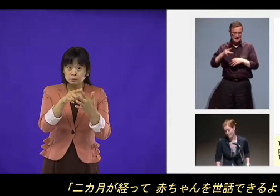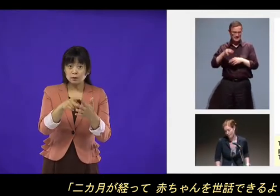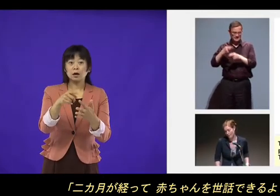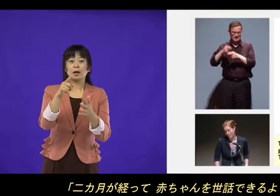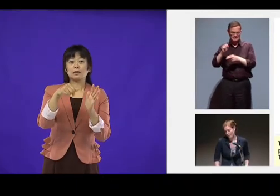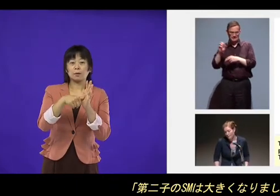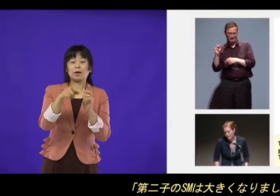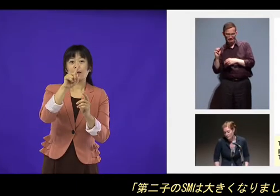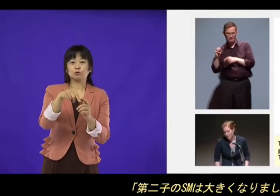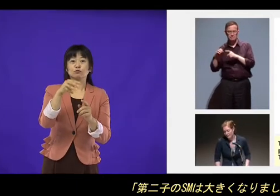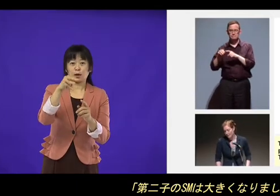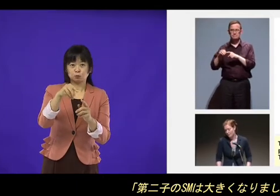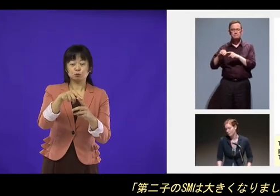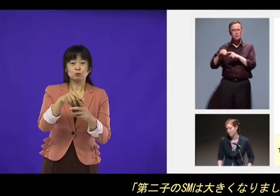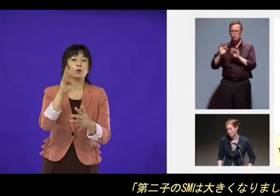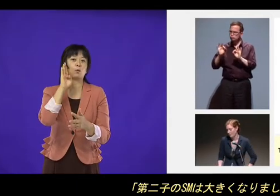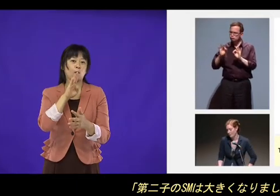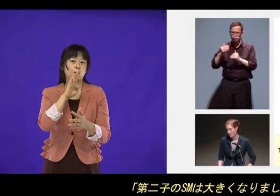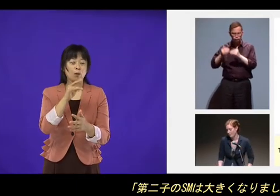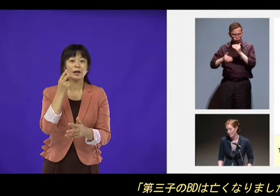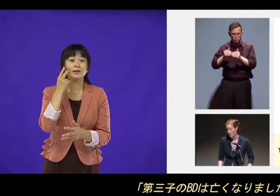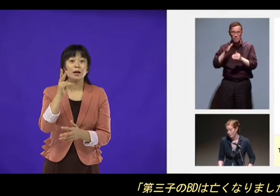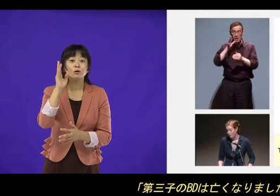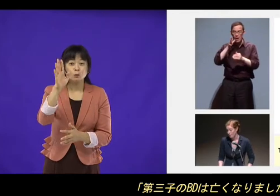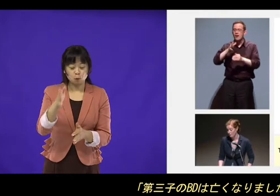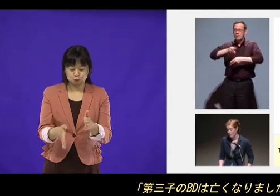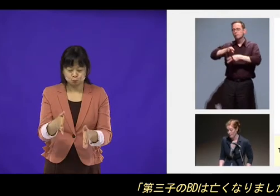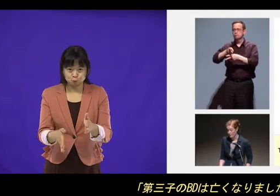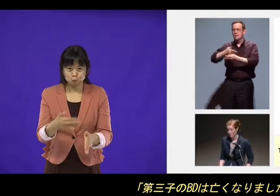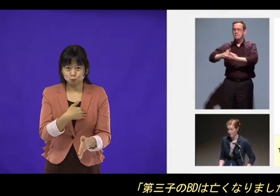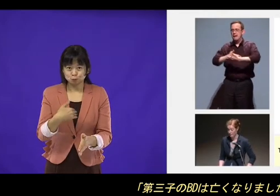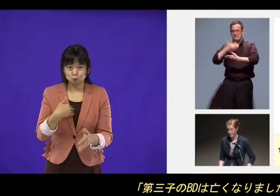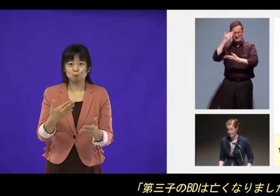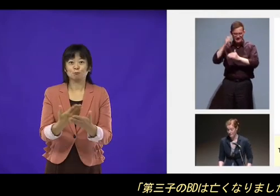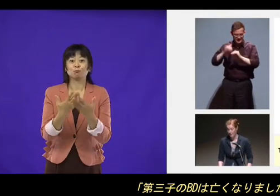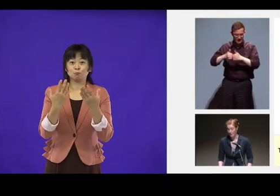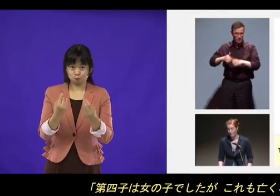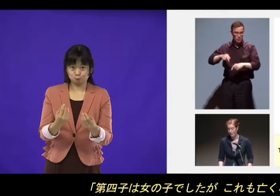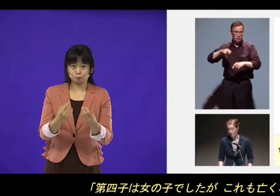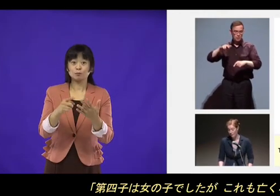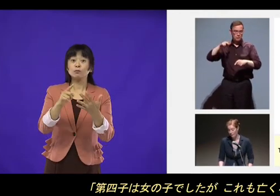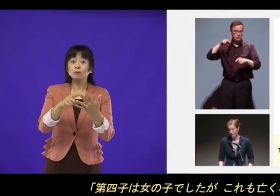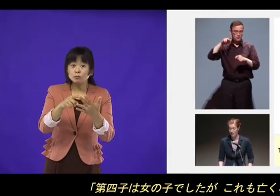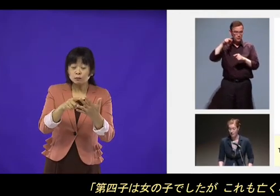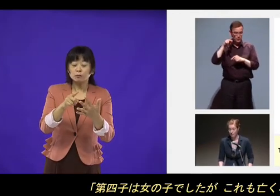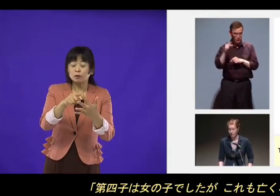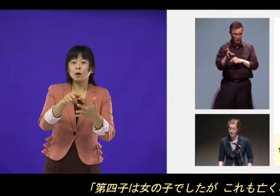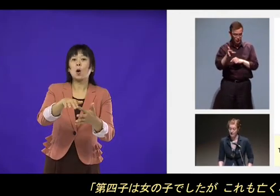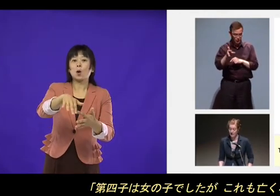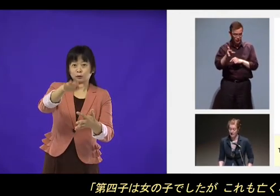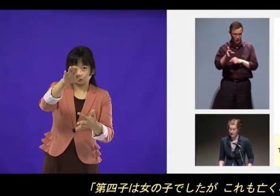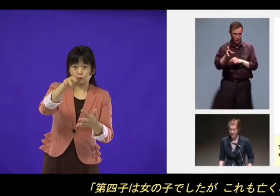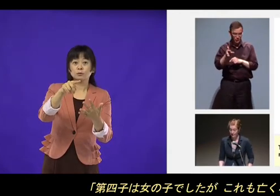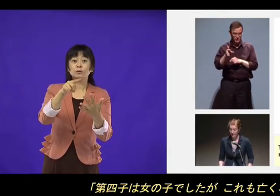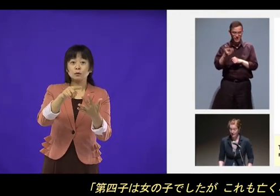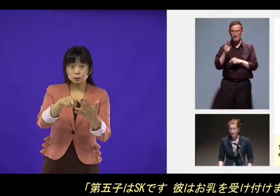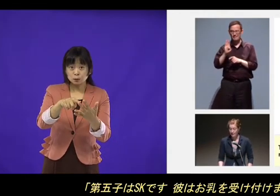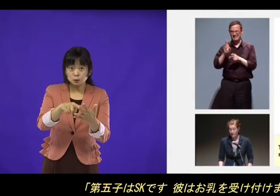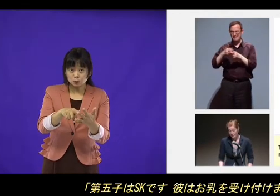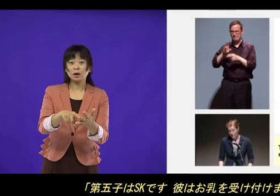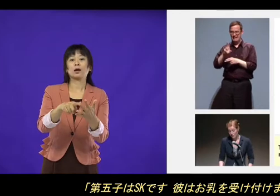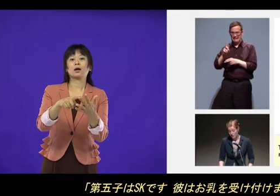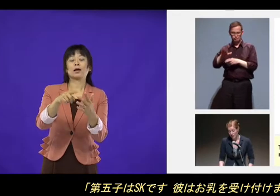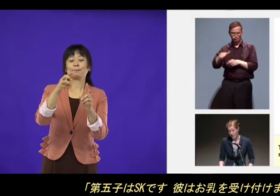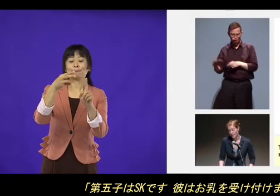well. The second child grew. The third, Budaya, died. The fourth, a girl, died.